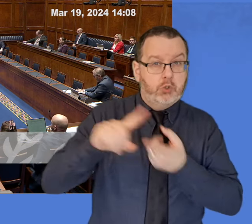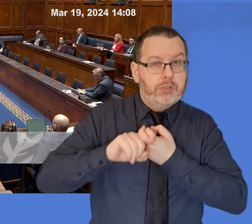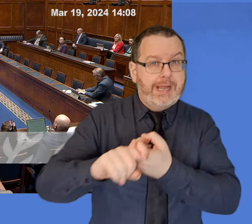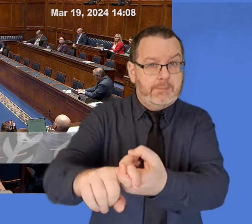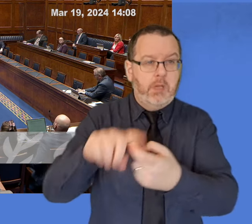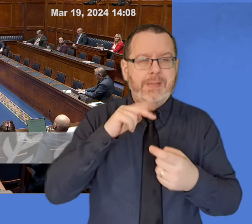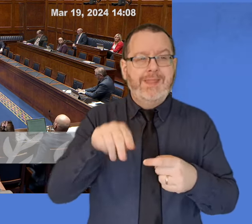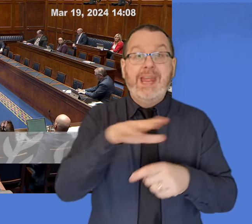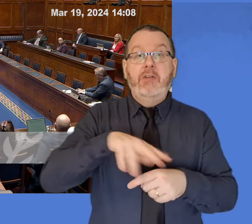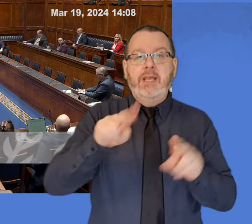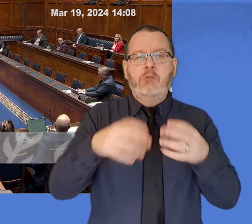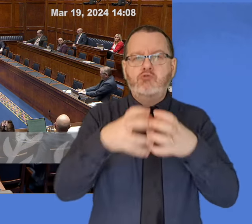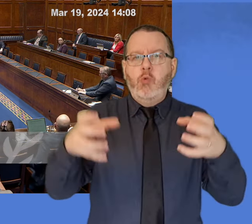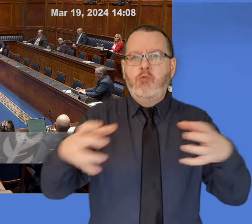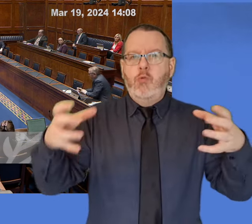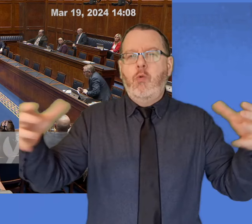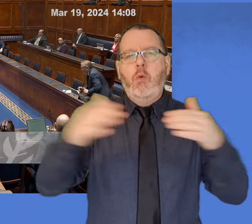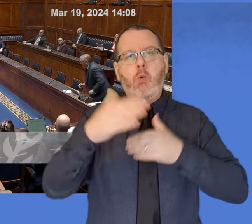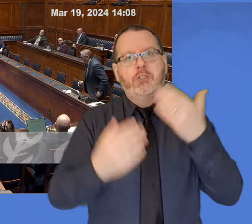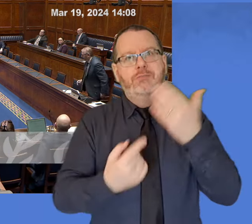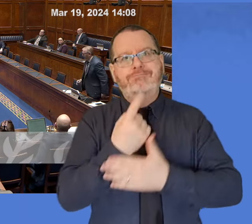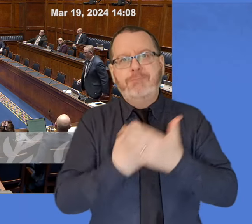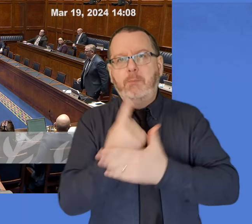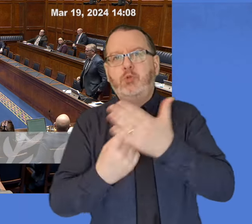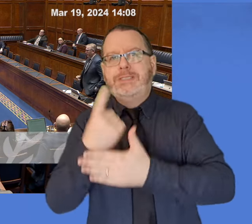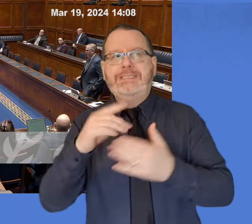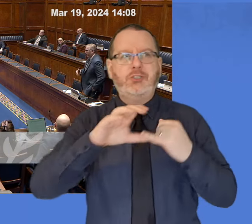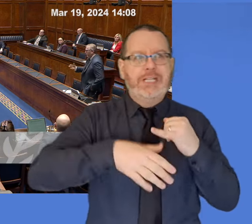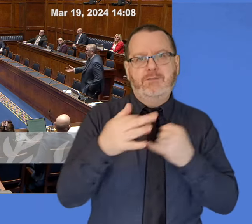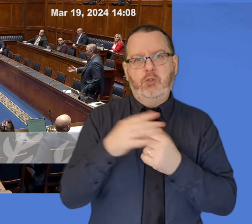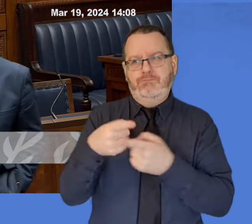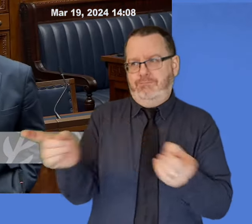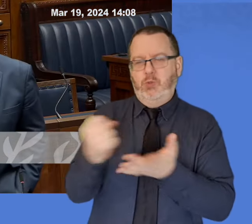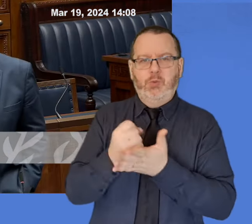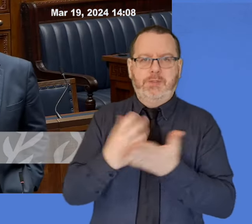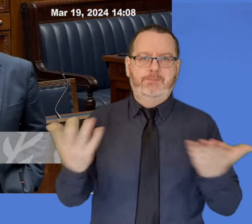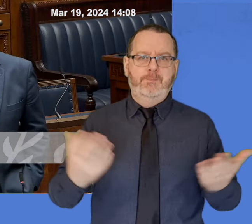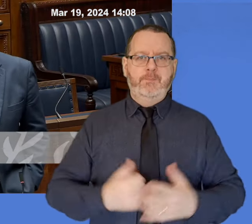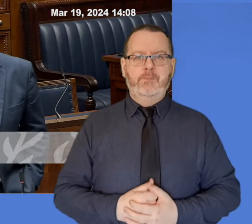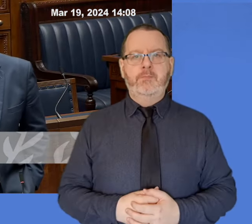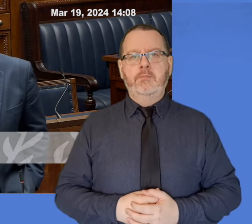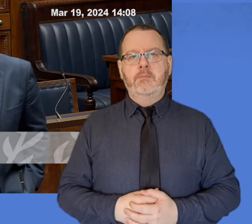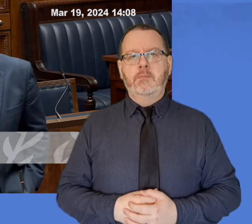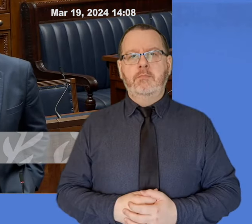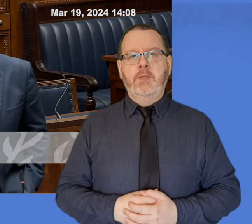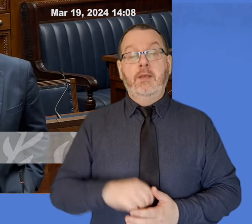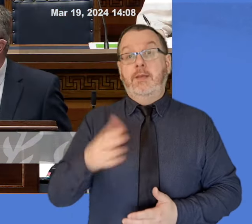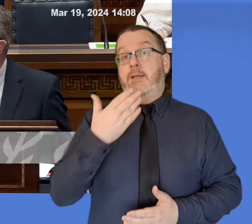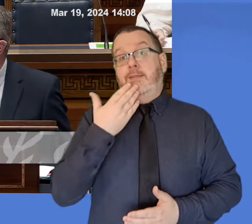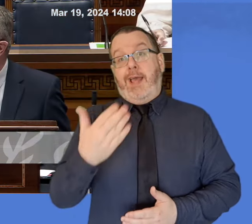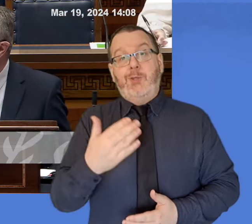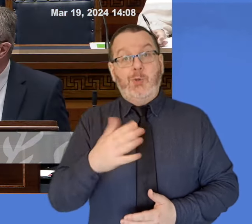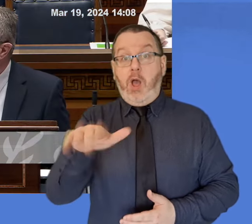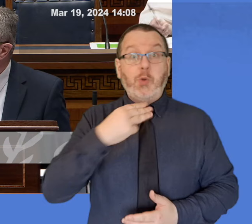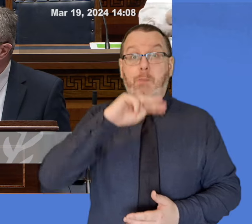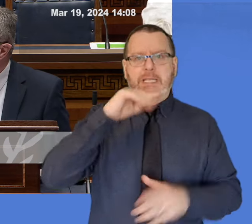students. Mr. Biddy. Thank you, Minister. That wasn't a challenge, and it certainly isn't a party's